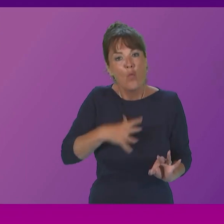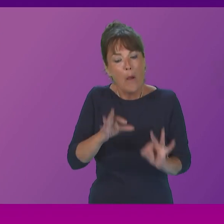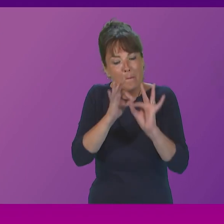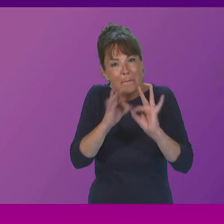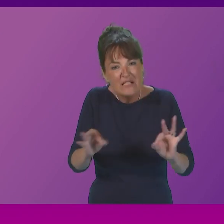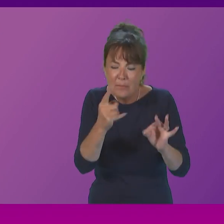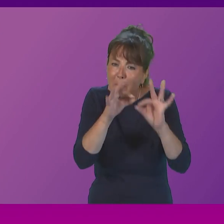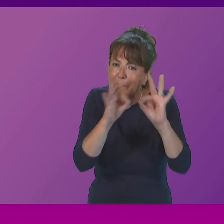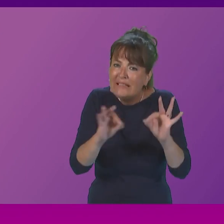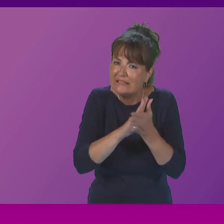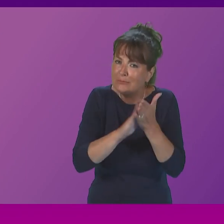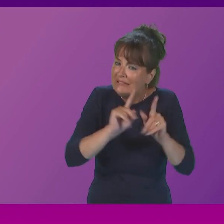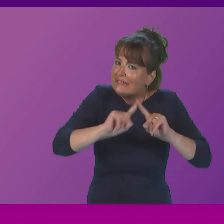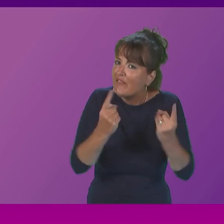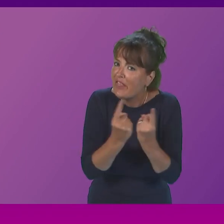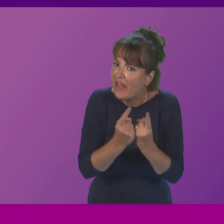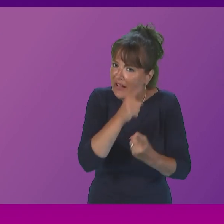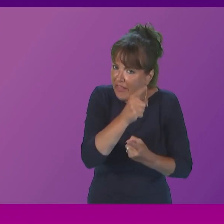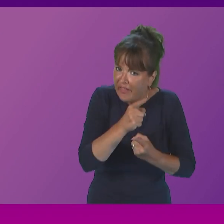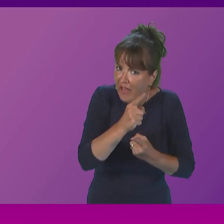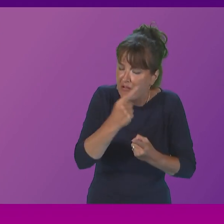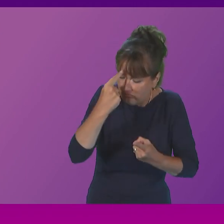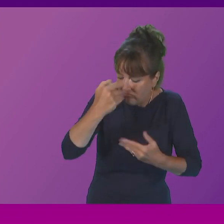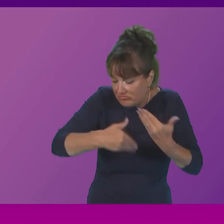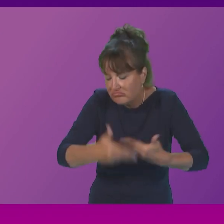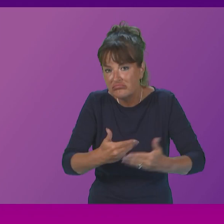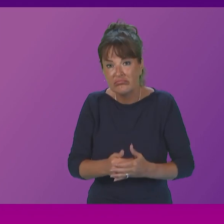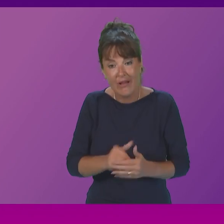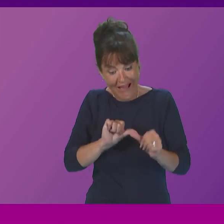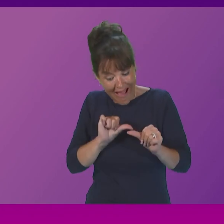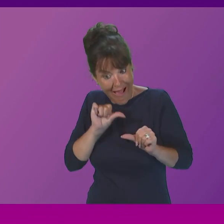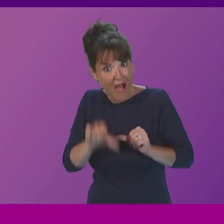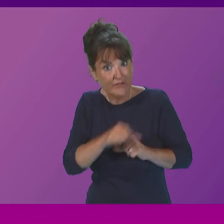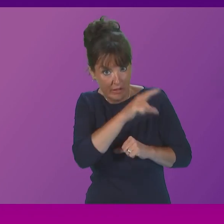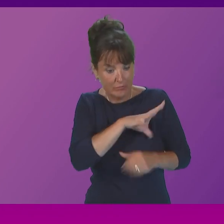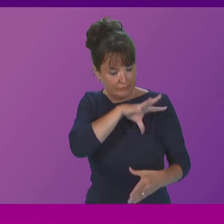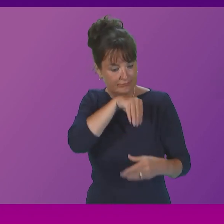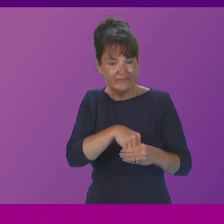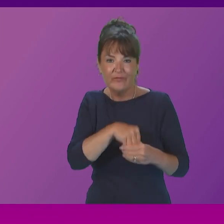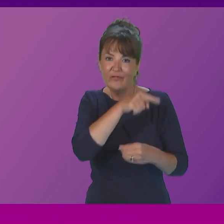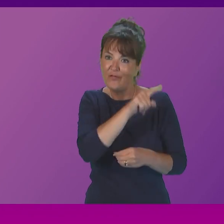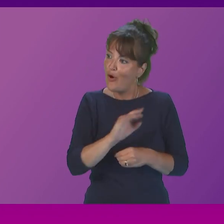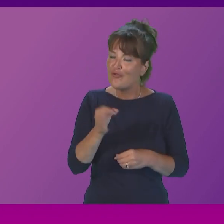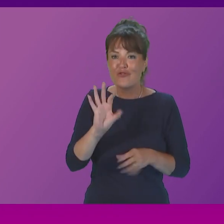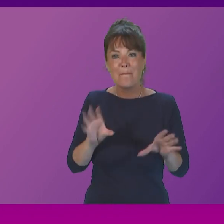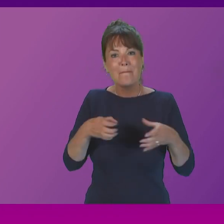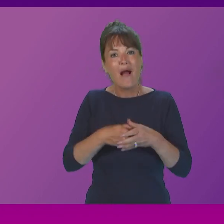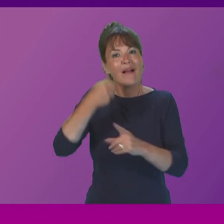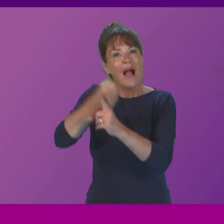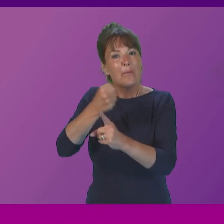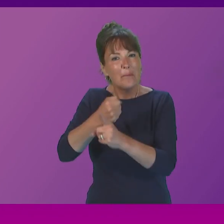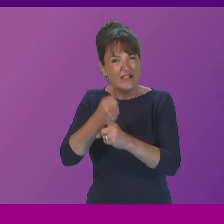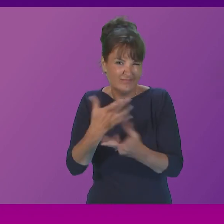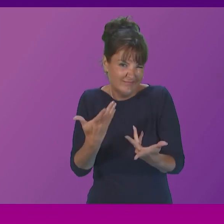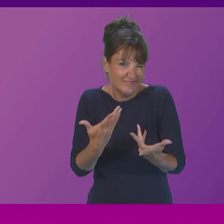ways. And that led me to be involved in party campaigning for the first time. I got involved